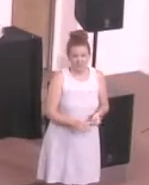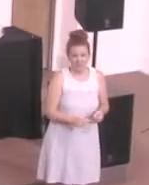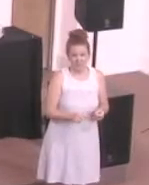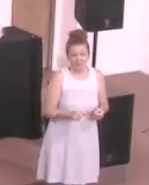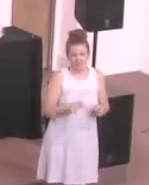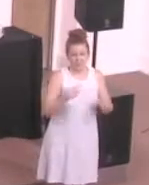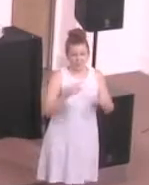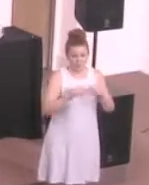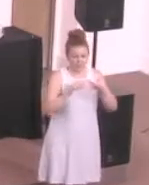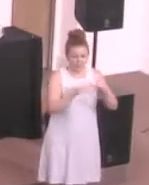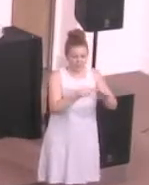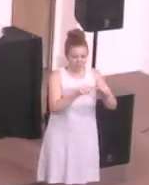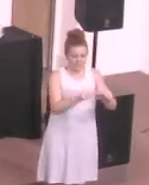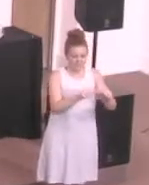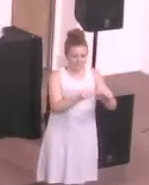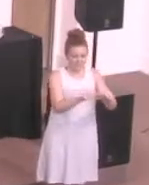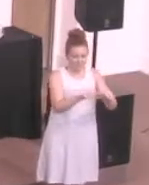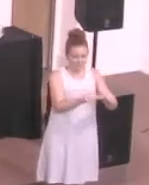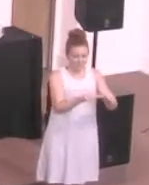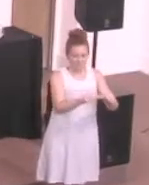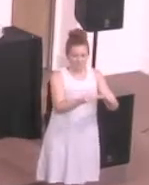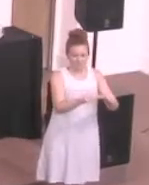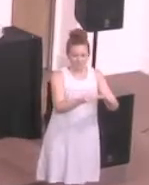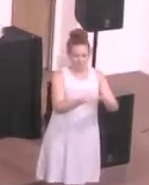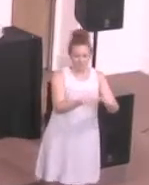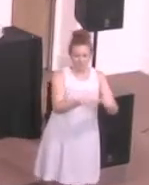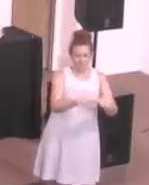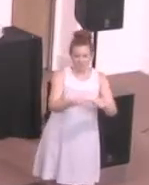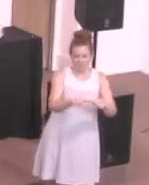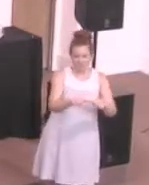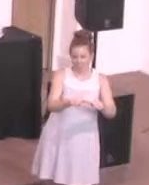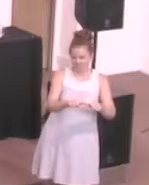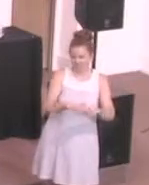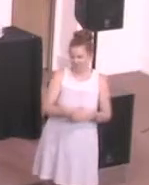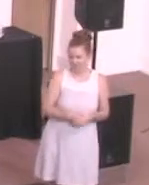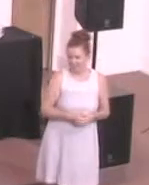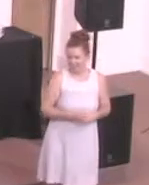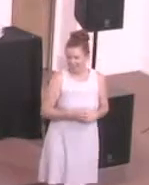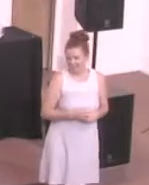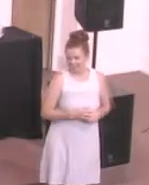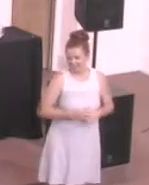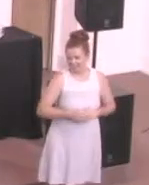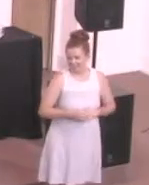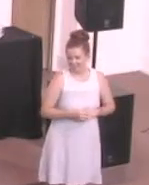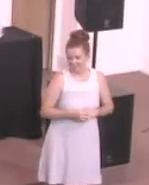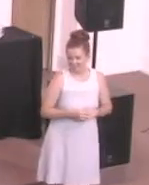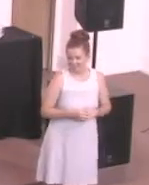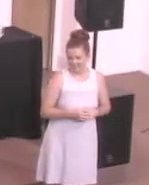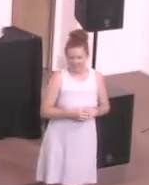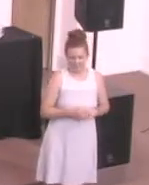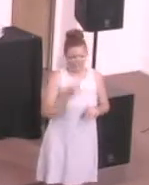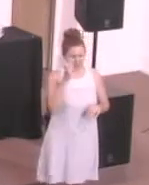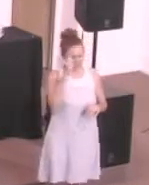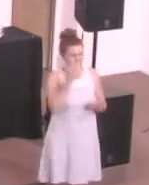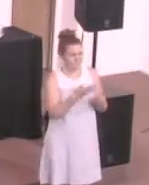With perseverance. Unless we get tired and just think of something better to do and then we shouldn't run anymore.